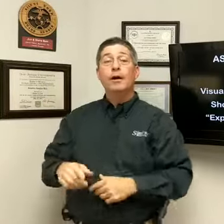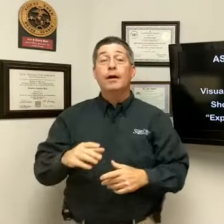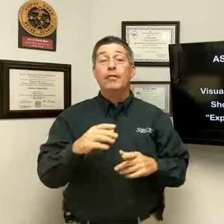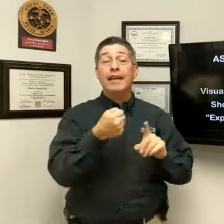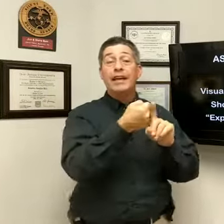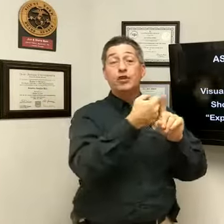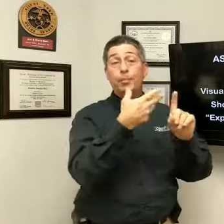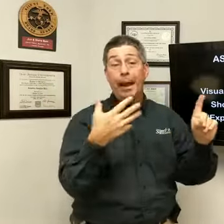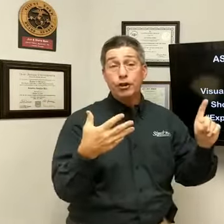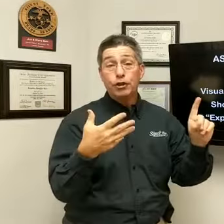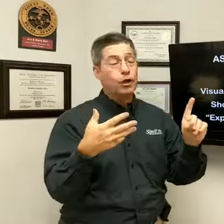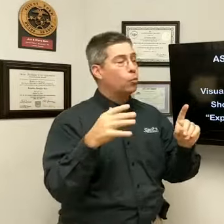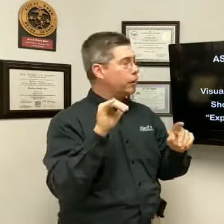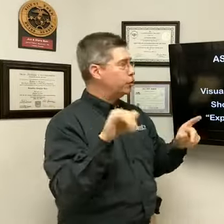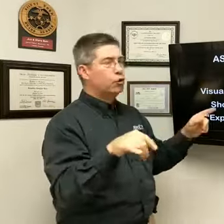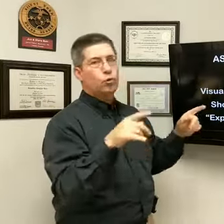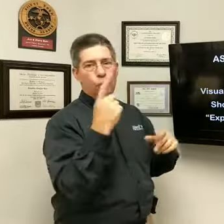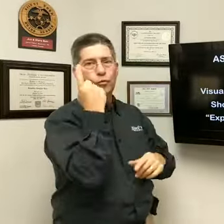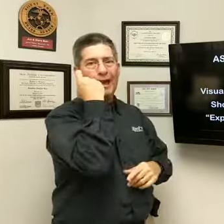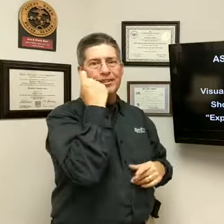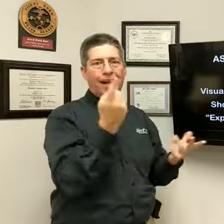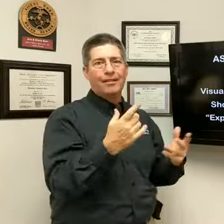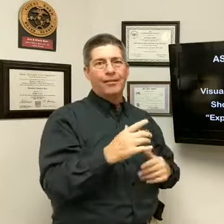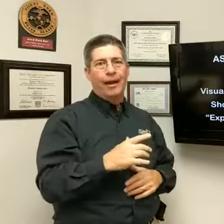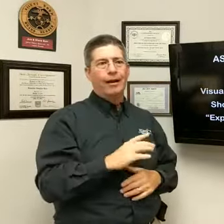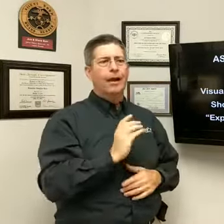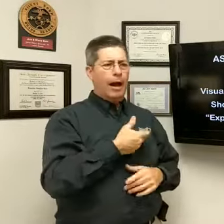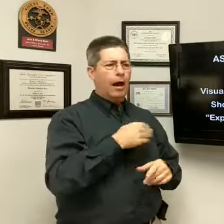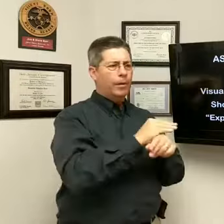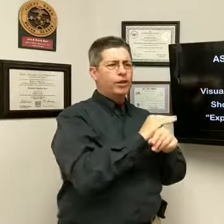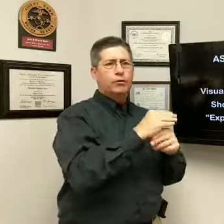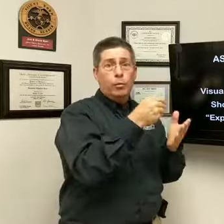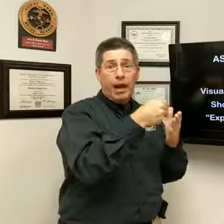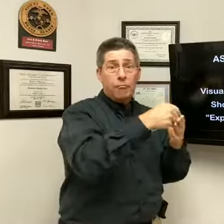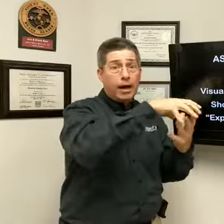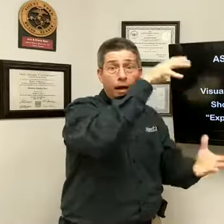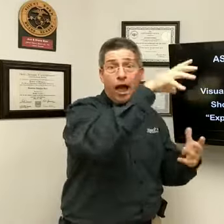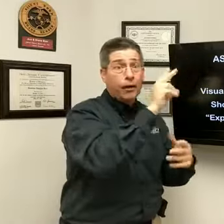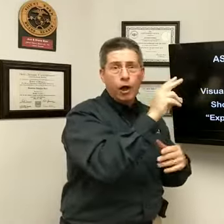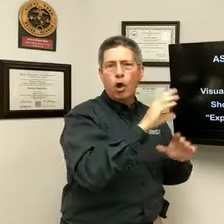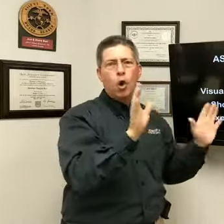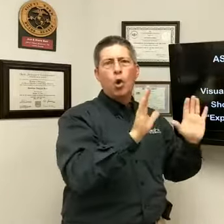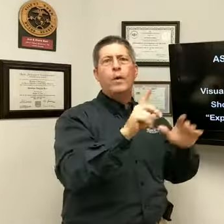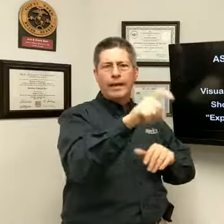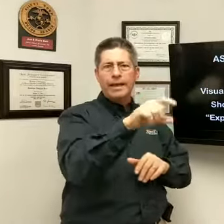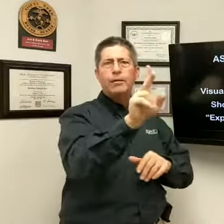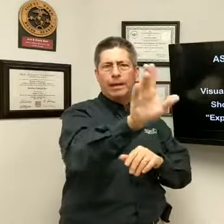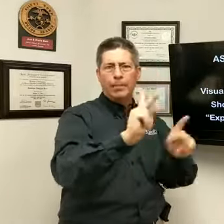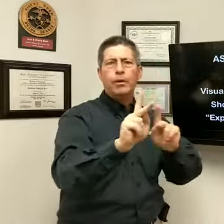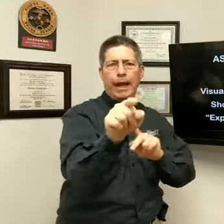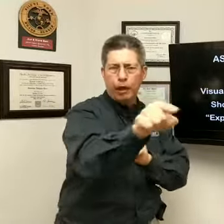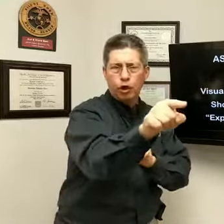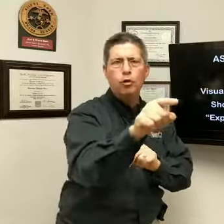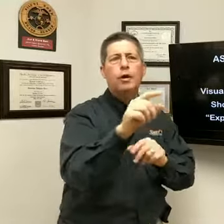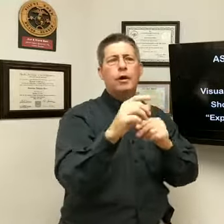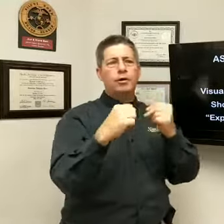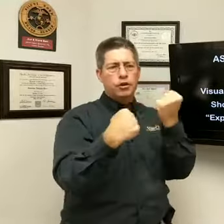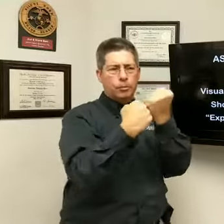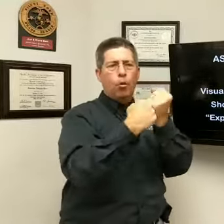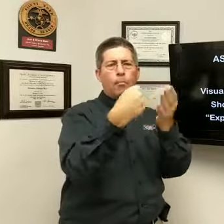then expansion would do that second thing. Our ministry, we have money a lot? No, we need people like you to support money,